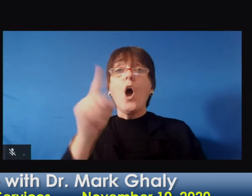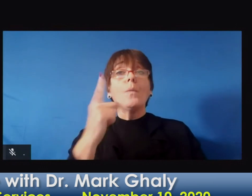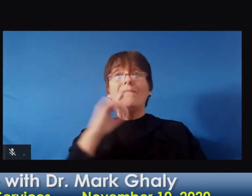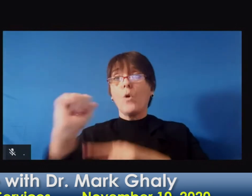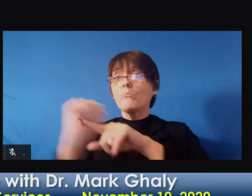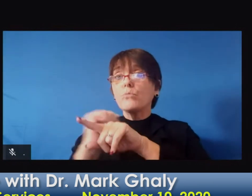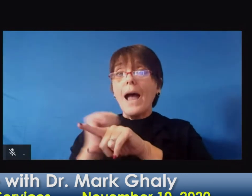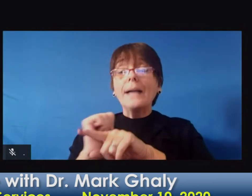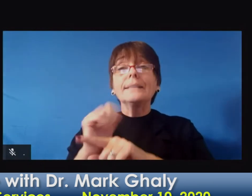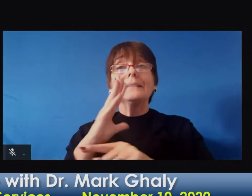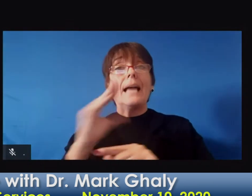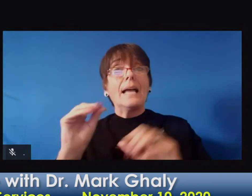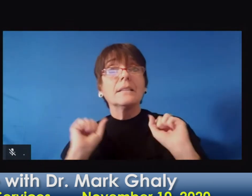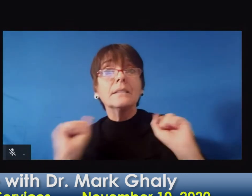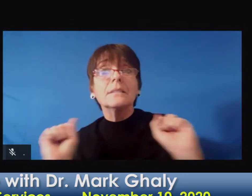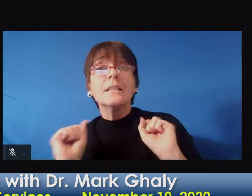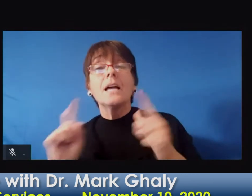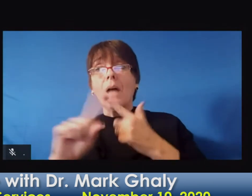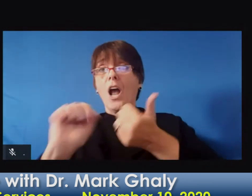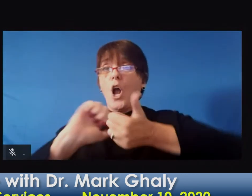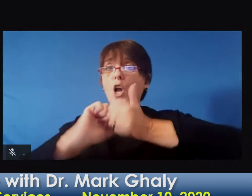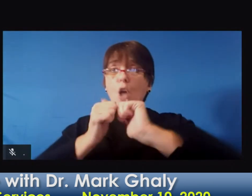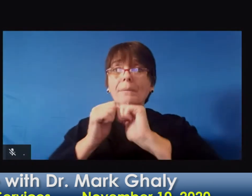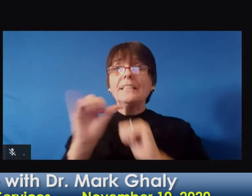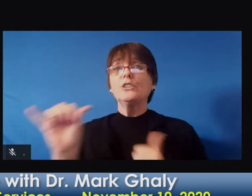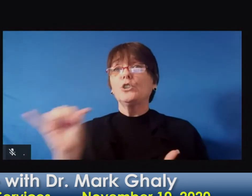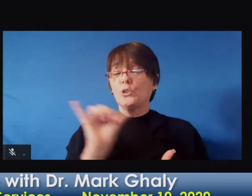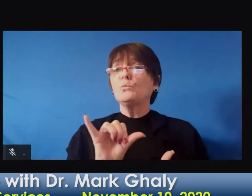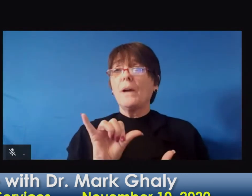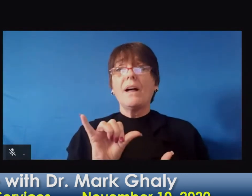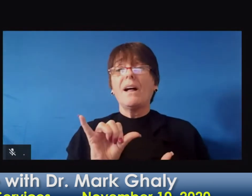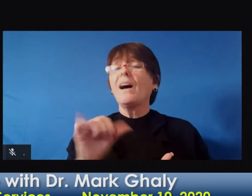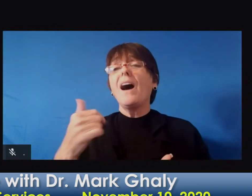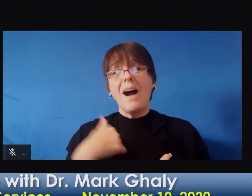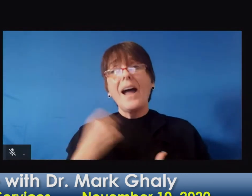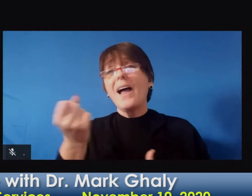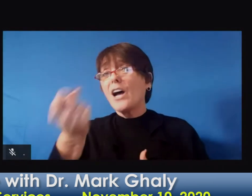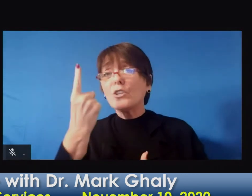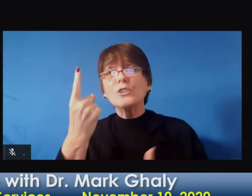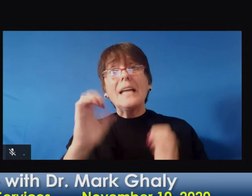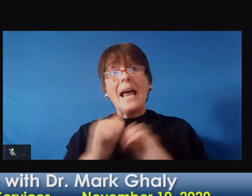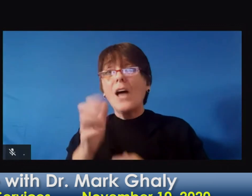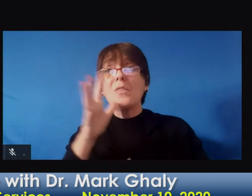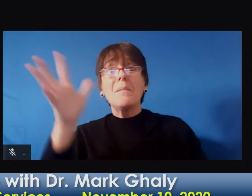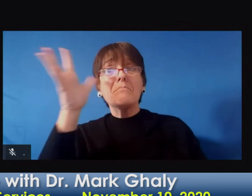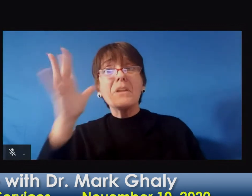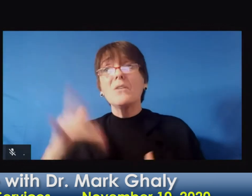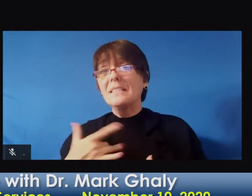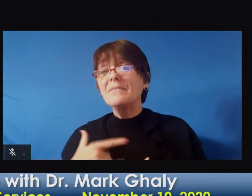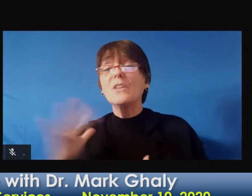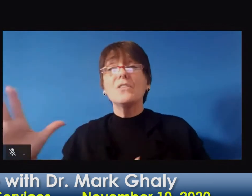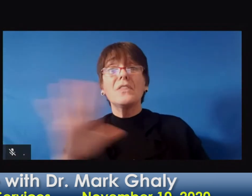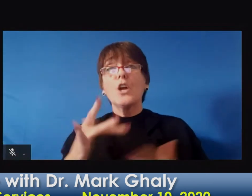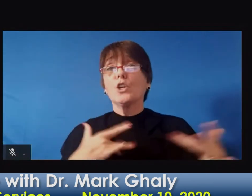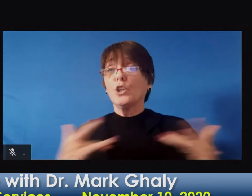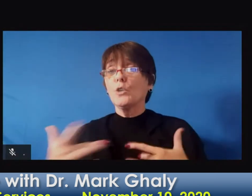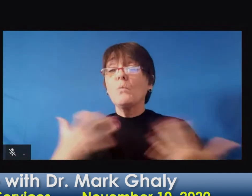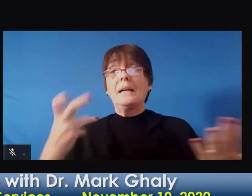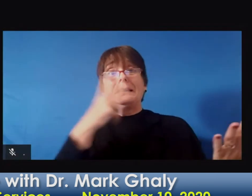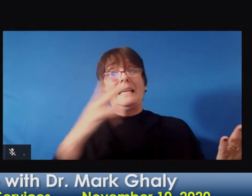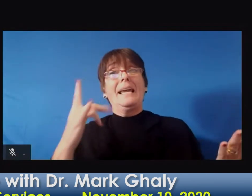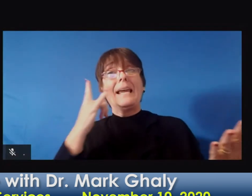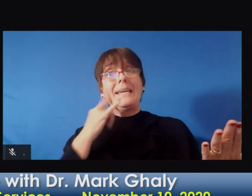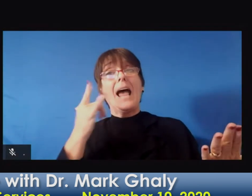practice and conditioning, but competition as well. So I join the ranks of parents who are concerned and want to see